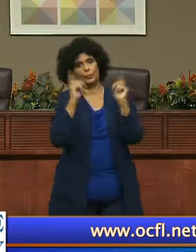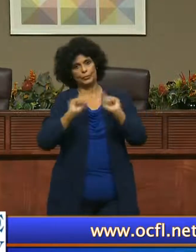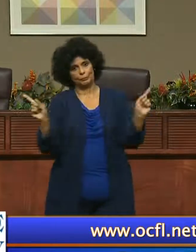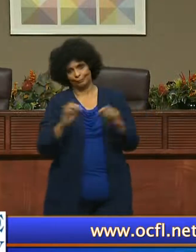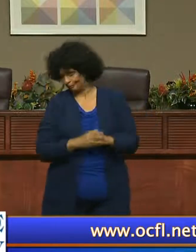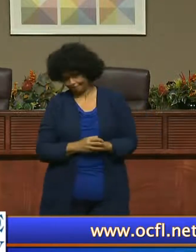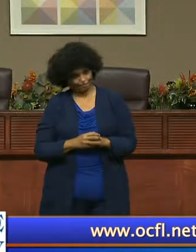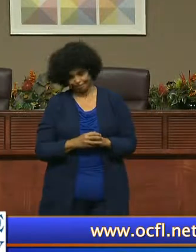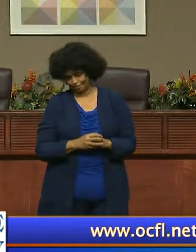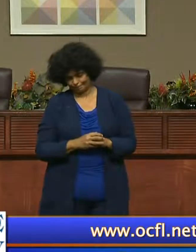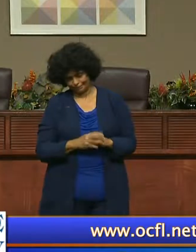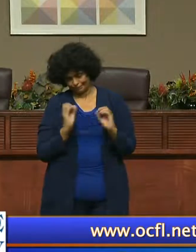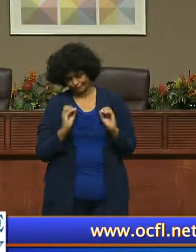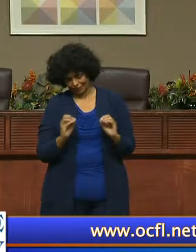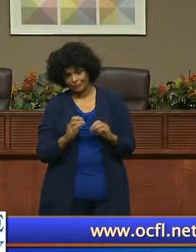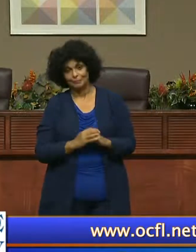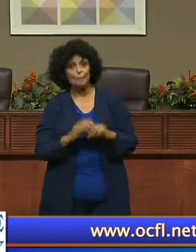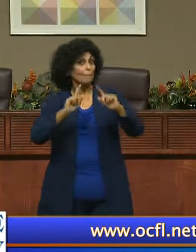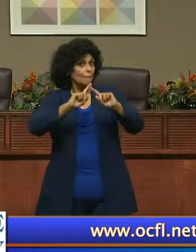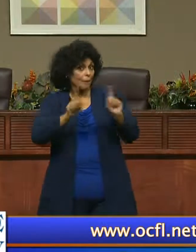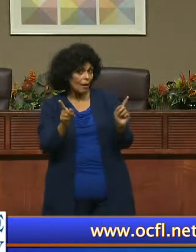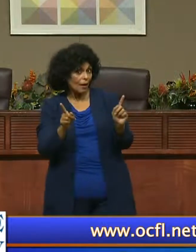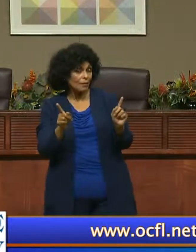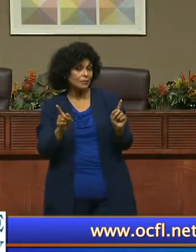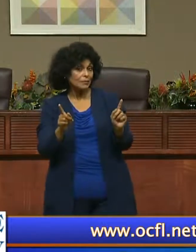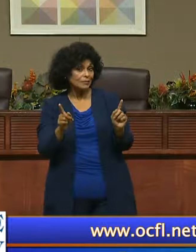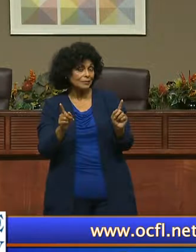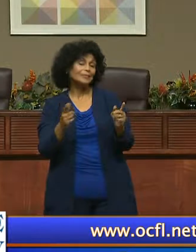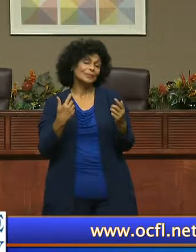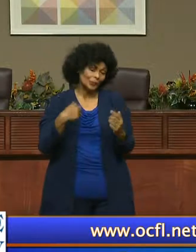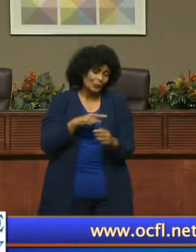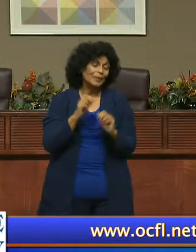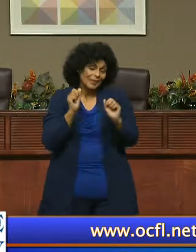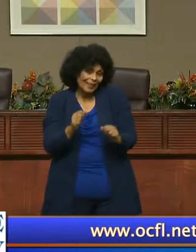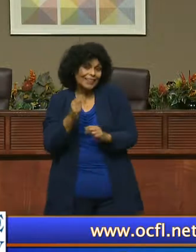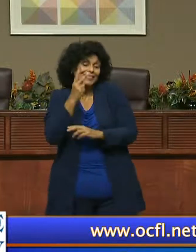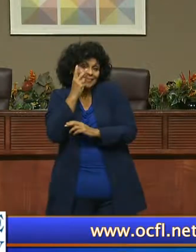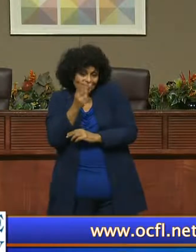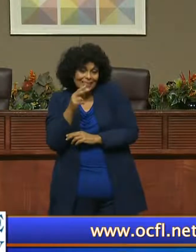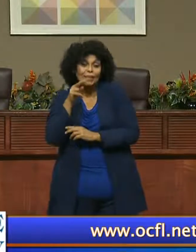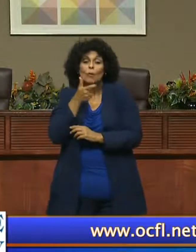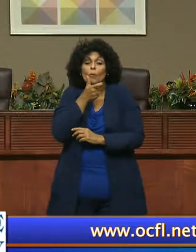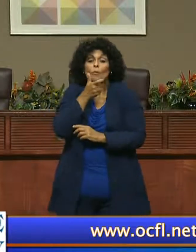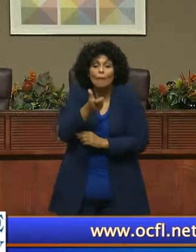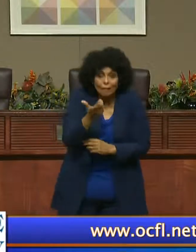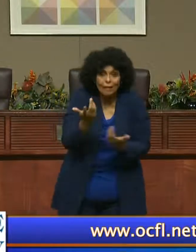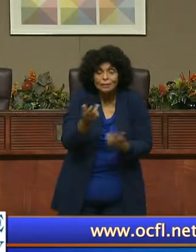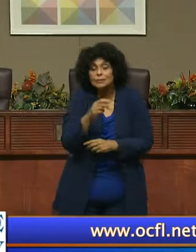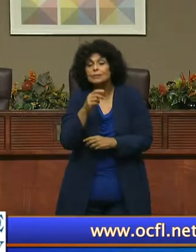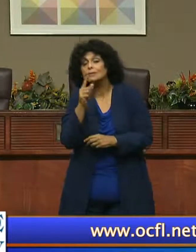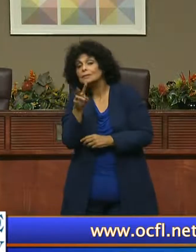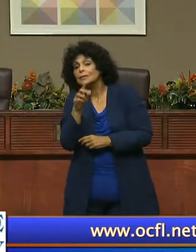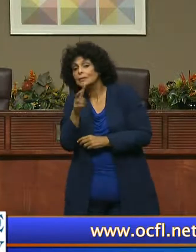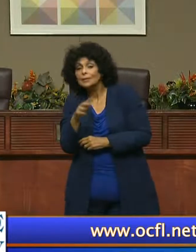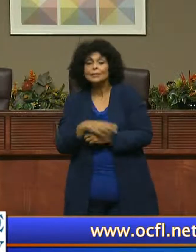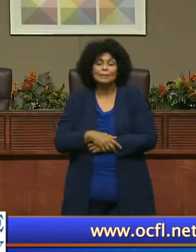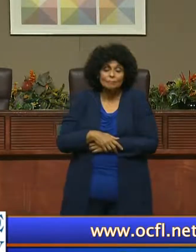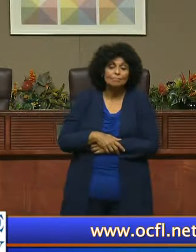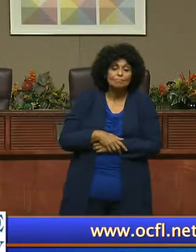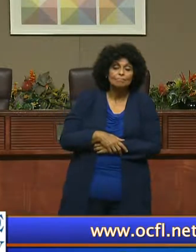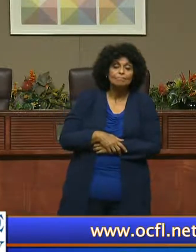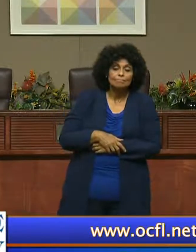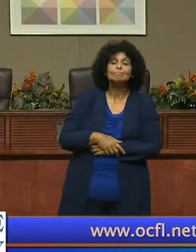news there is that we all will get to see the NBA re-engage and Major League Soccer